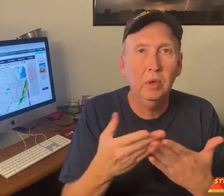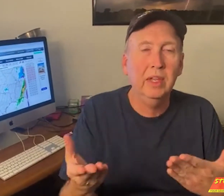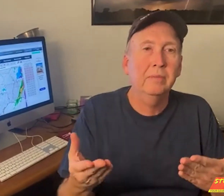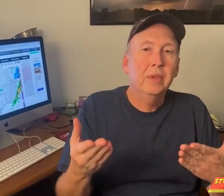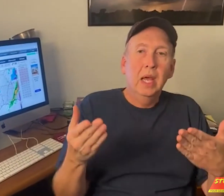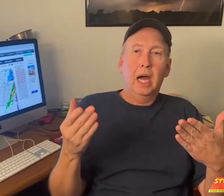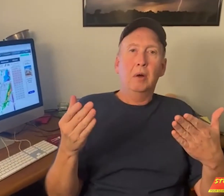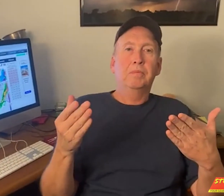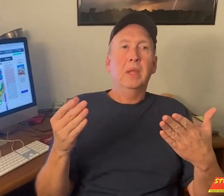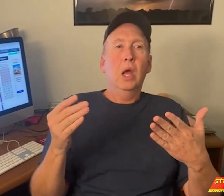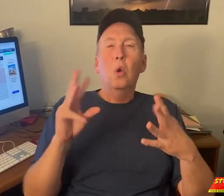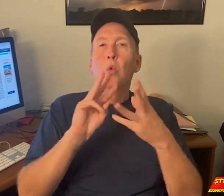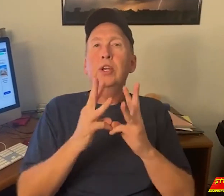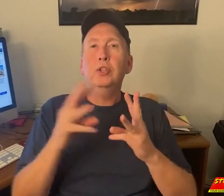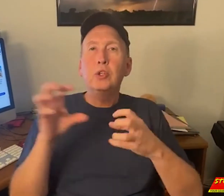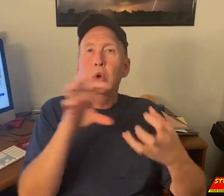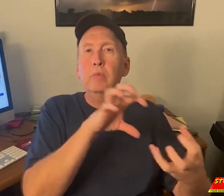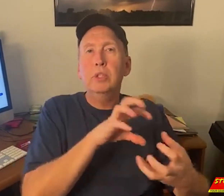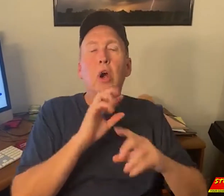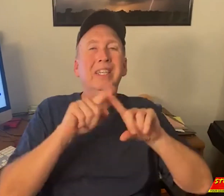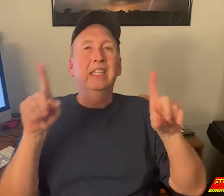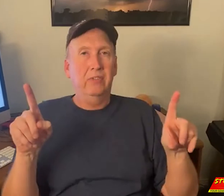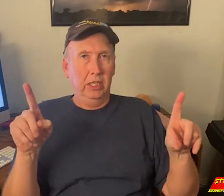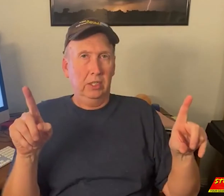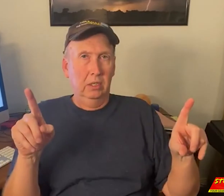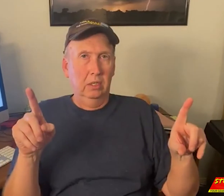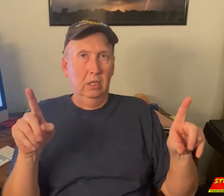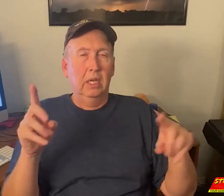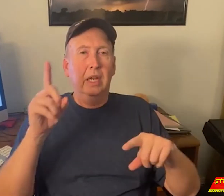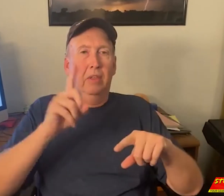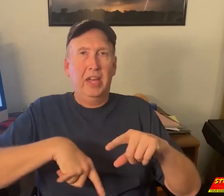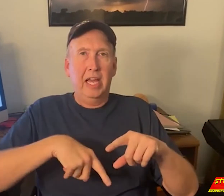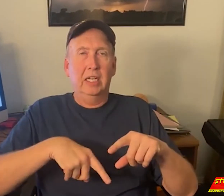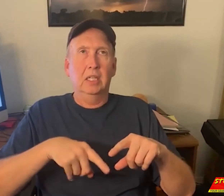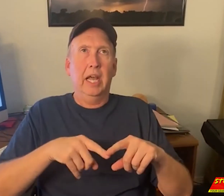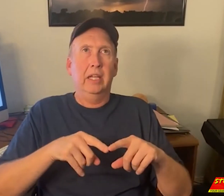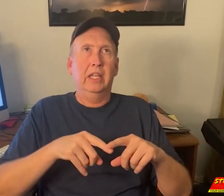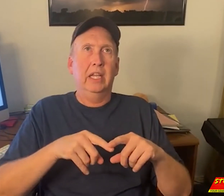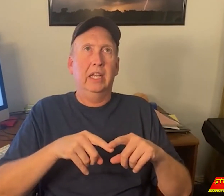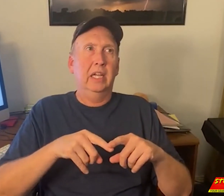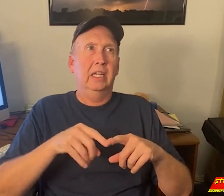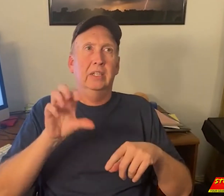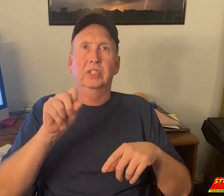thing. Winter storms are different than like the